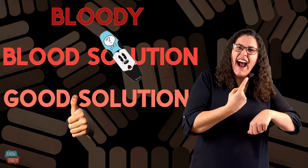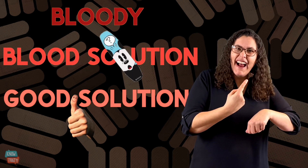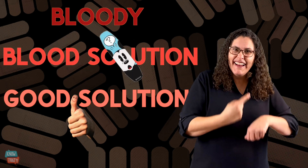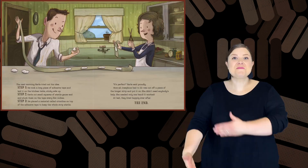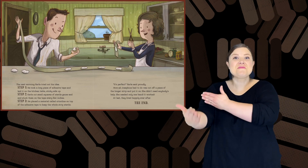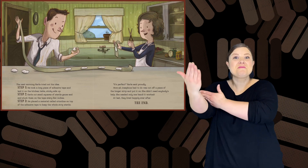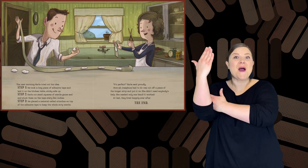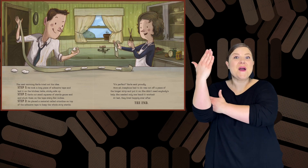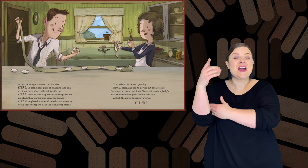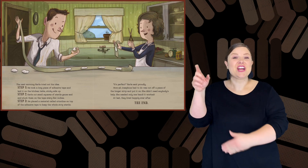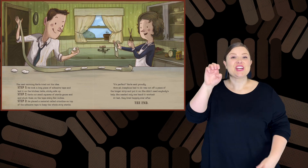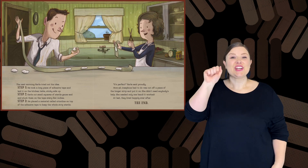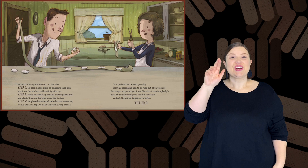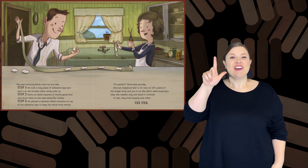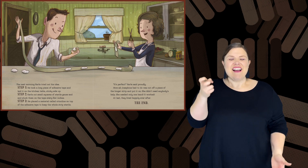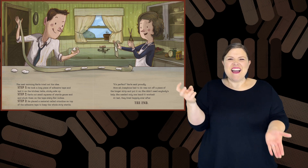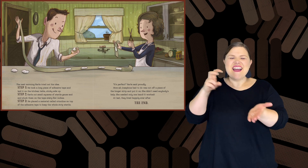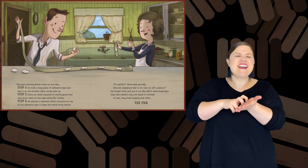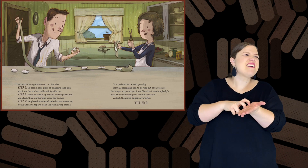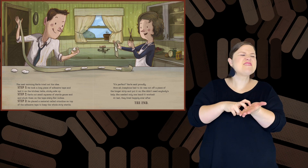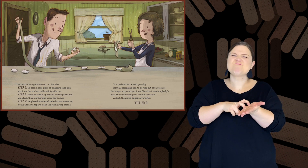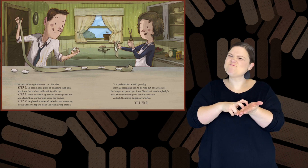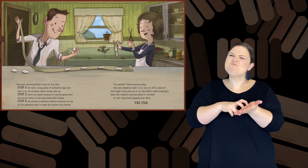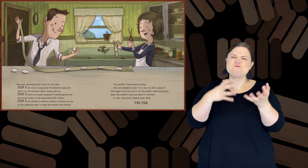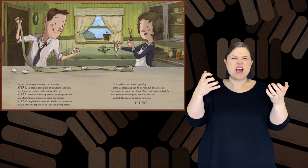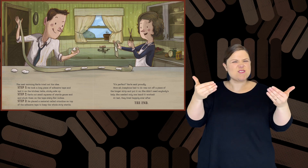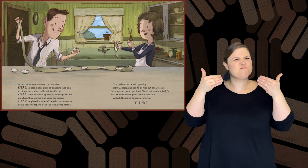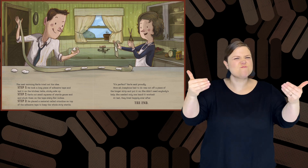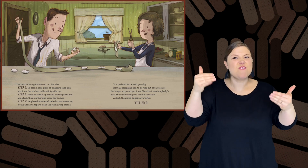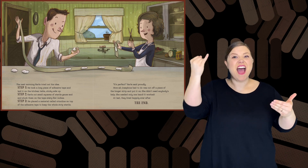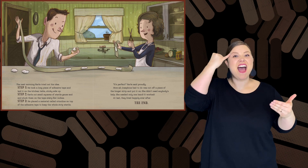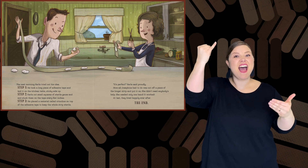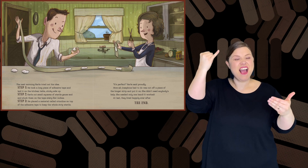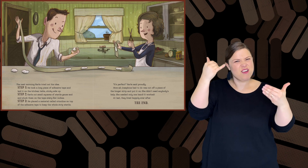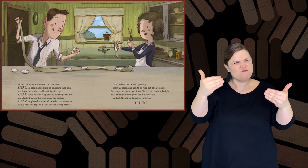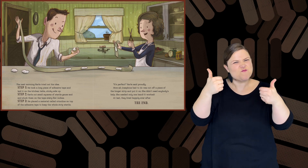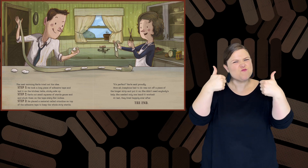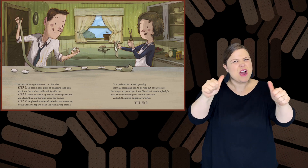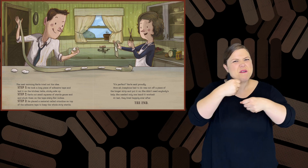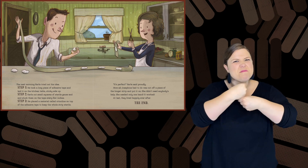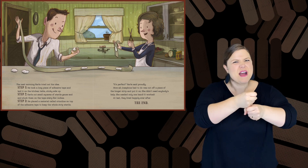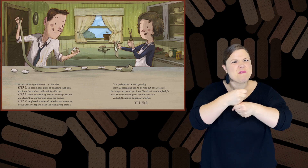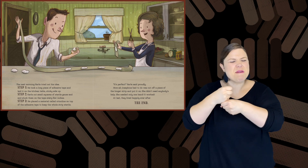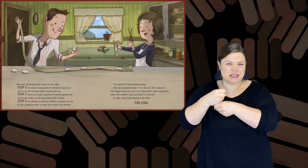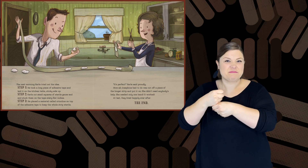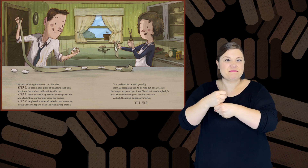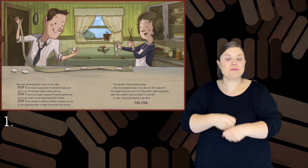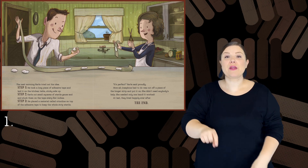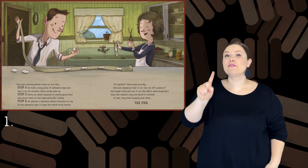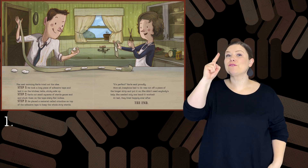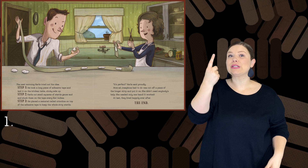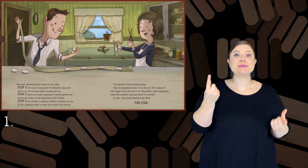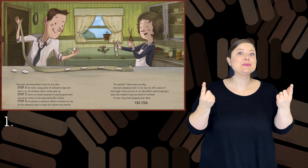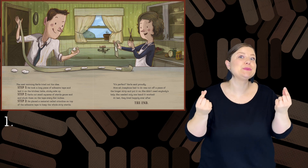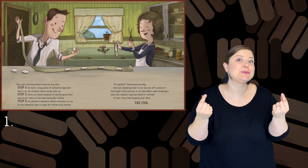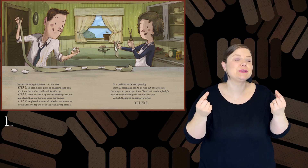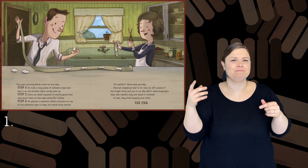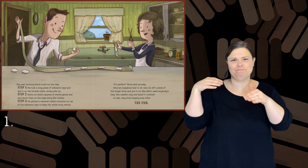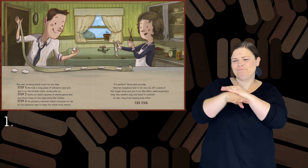here. The next morning, Earl tried out his idea. Step 1. He took a